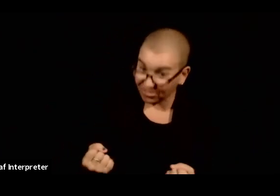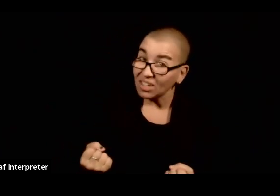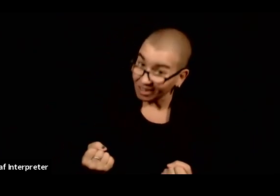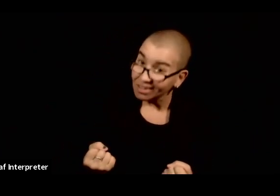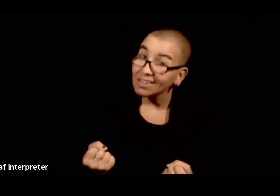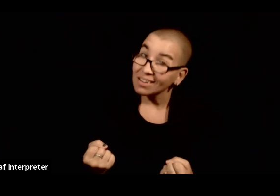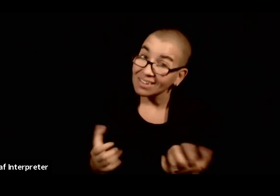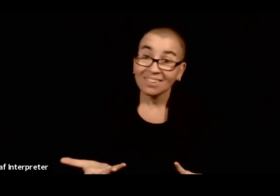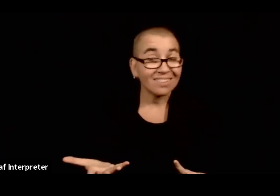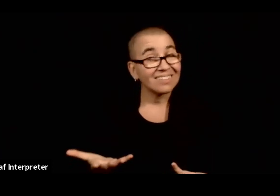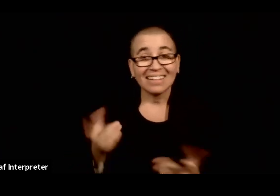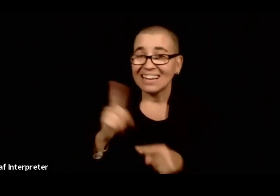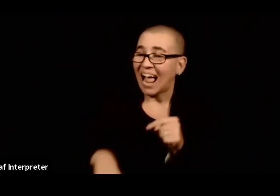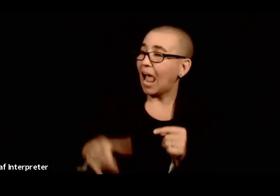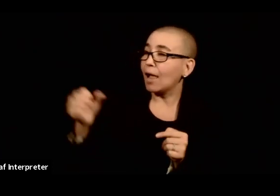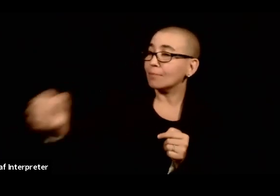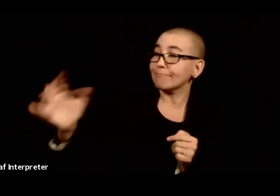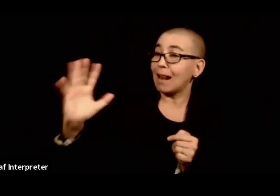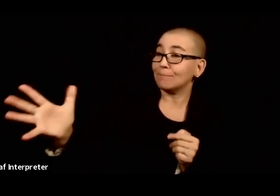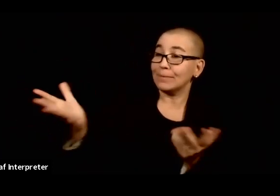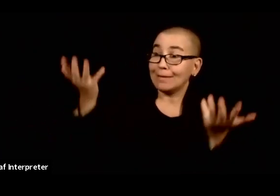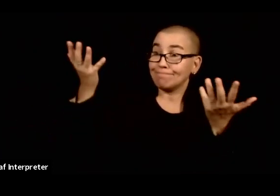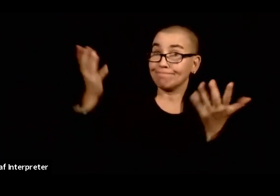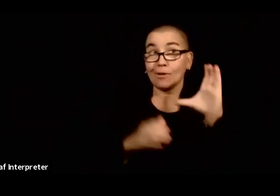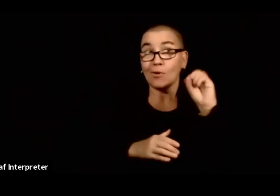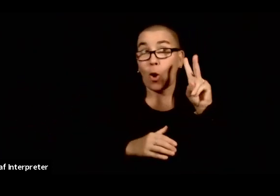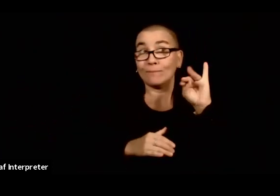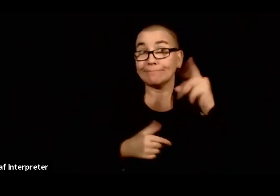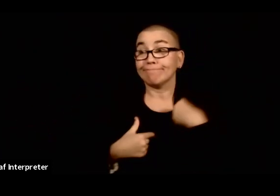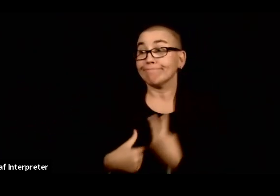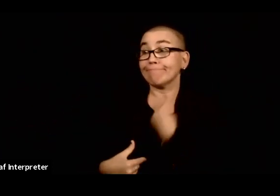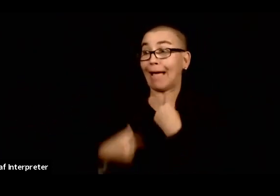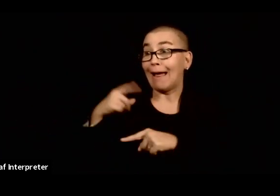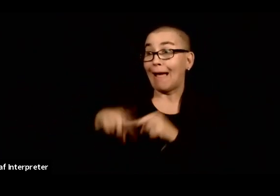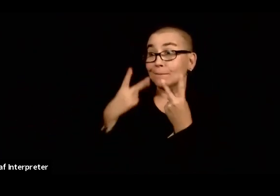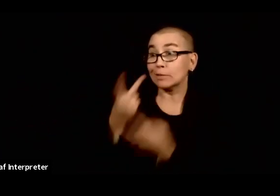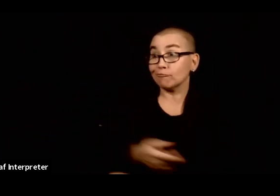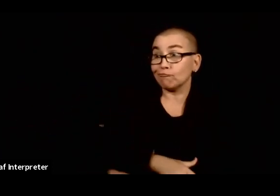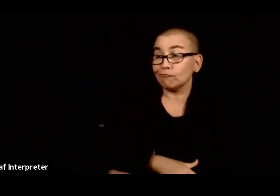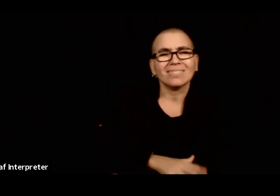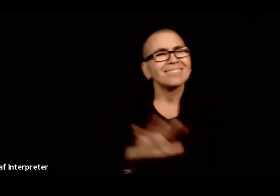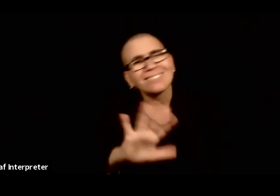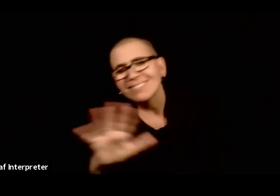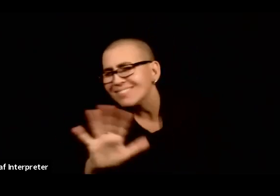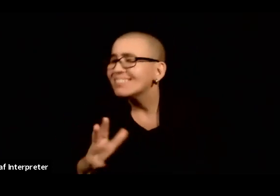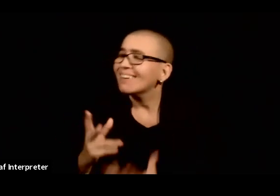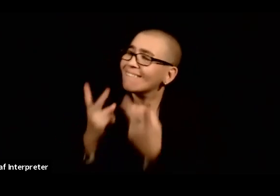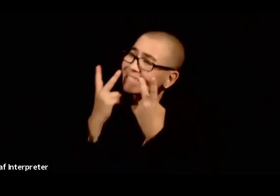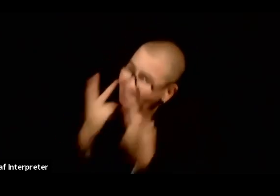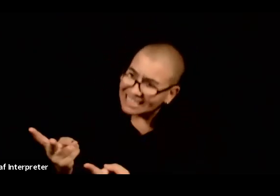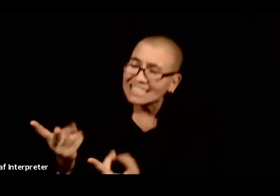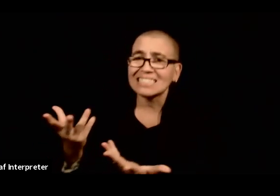in sight. So we are very appreciative of this change.